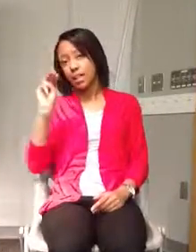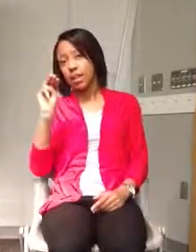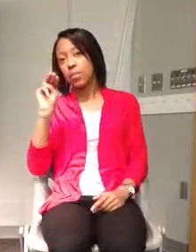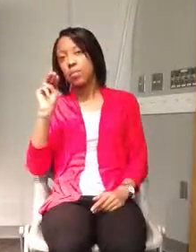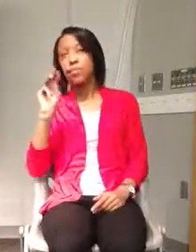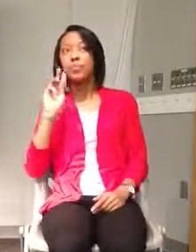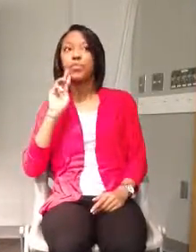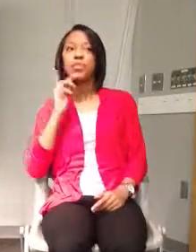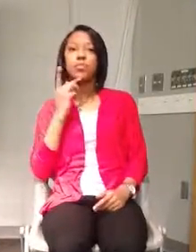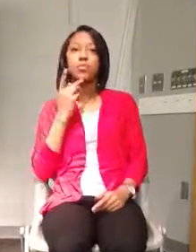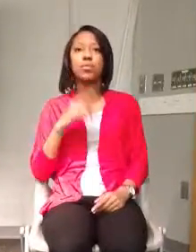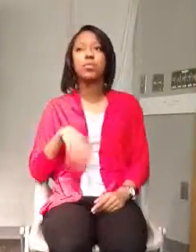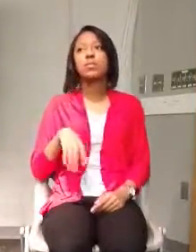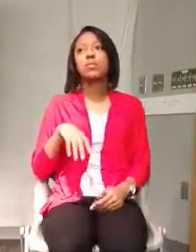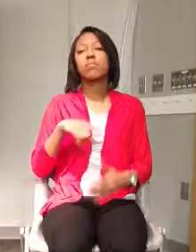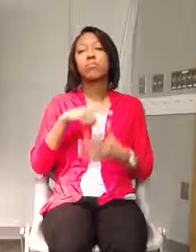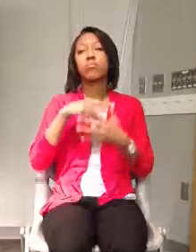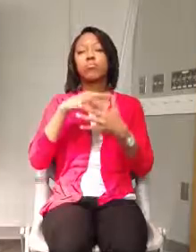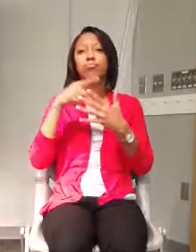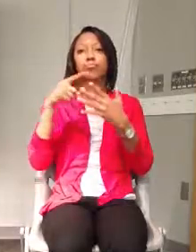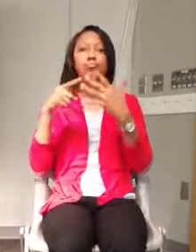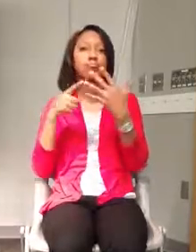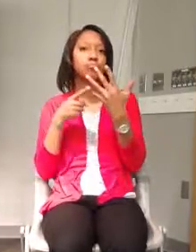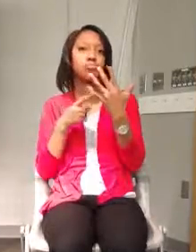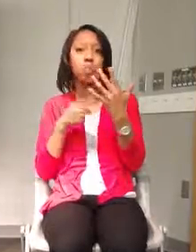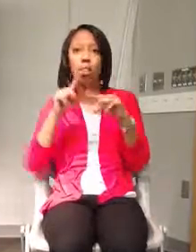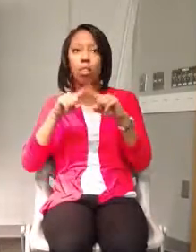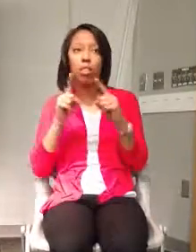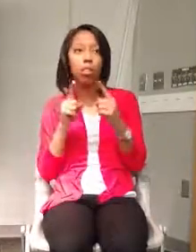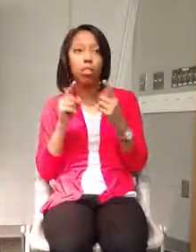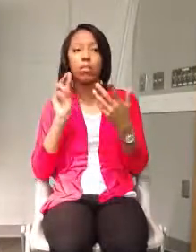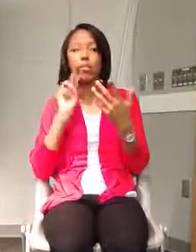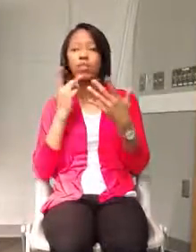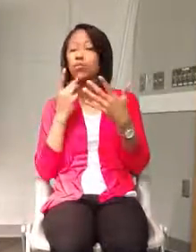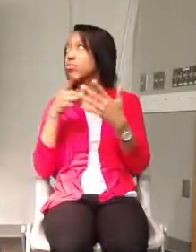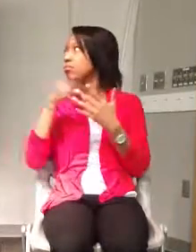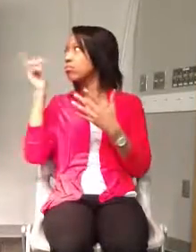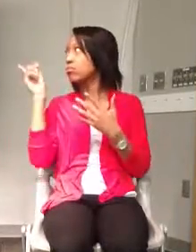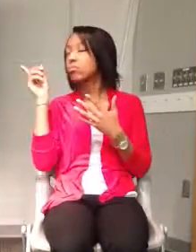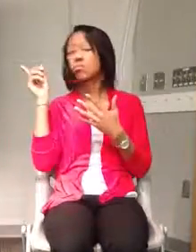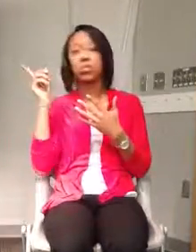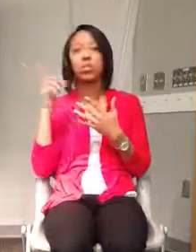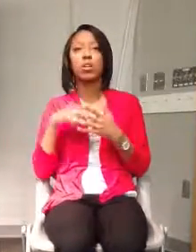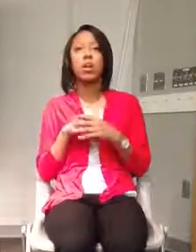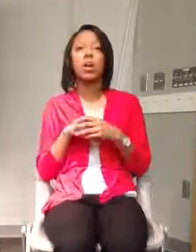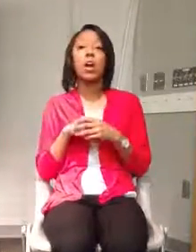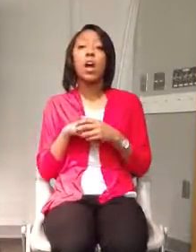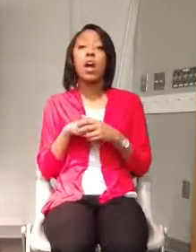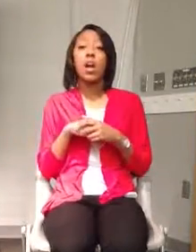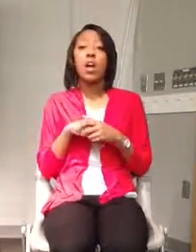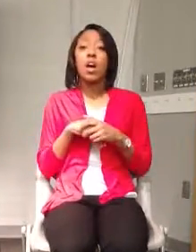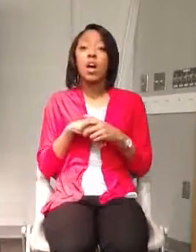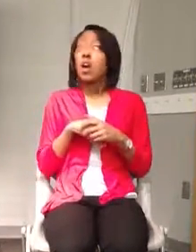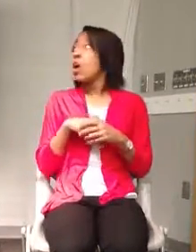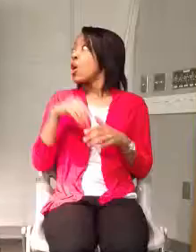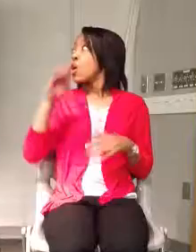onions, scallions, garlic, those types of foods. Brassica vegetables also